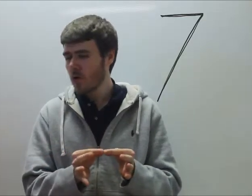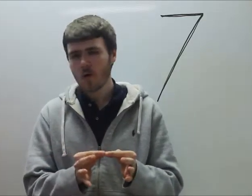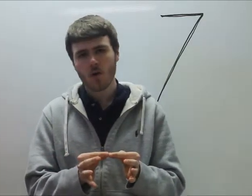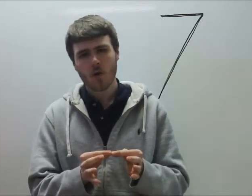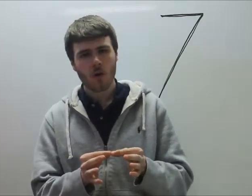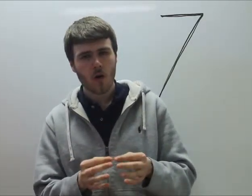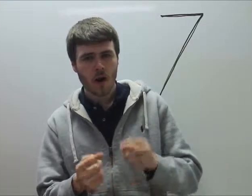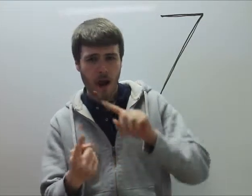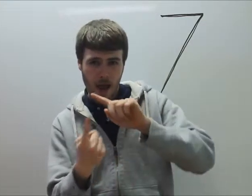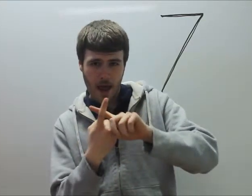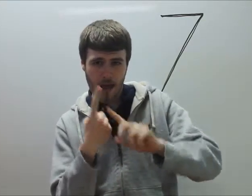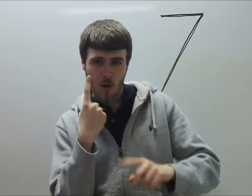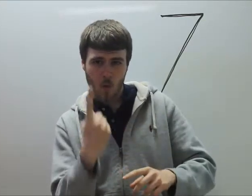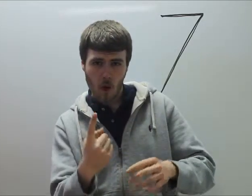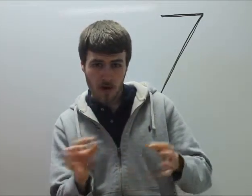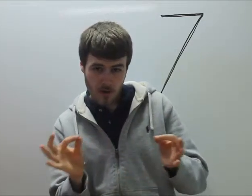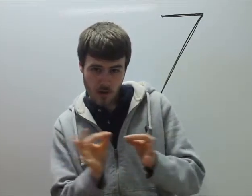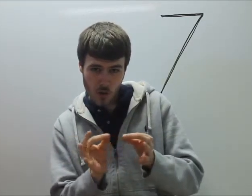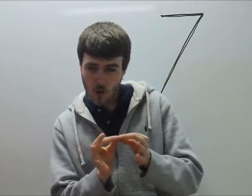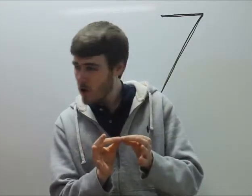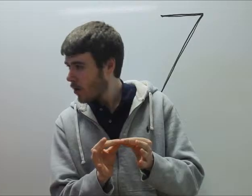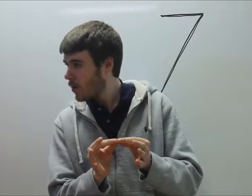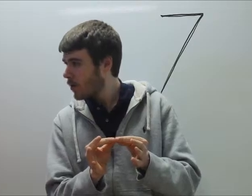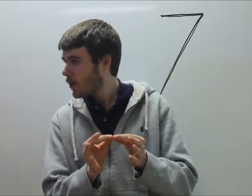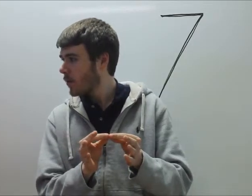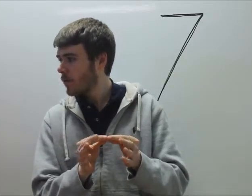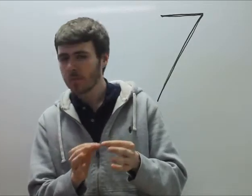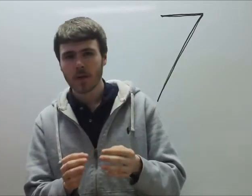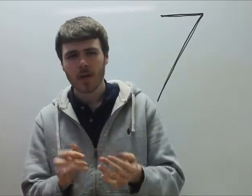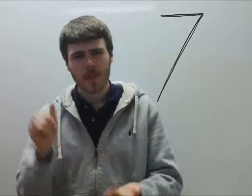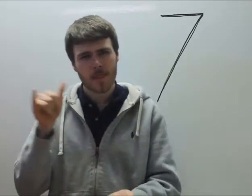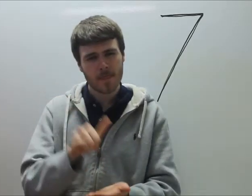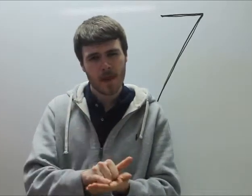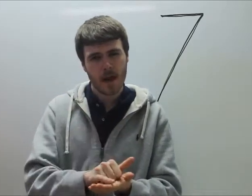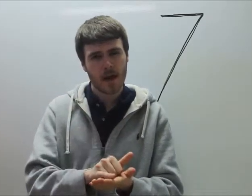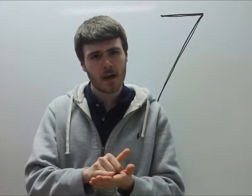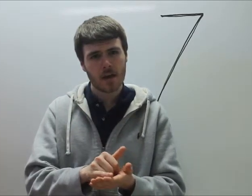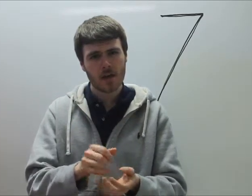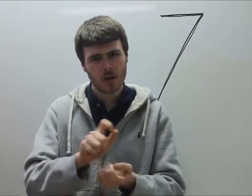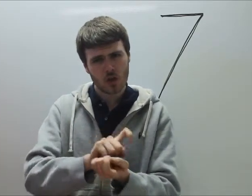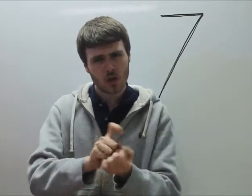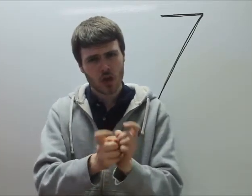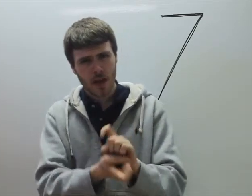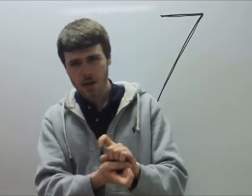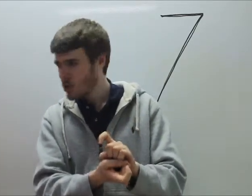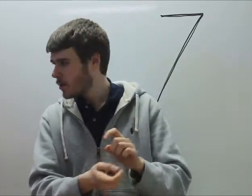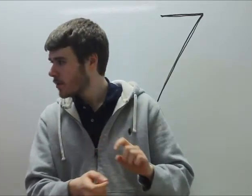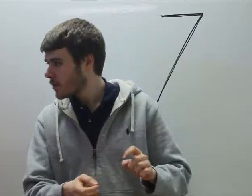score or add one score, that